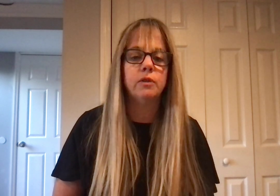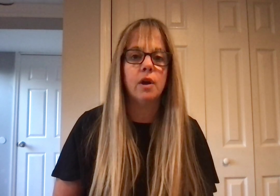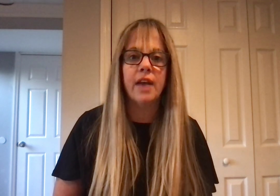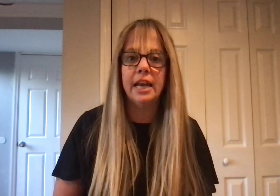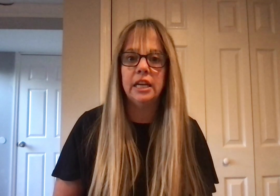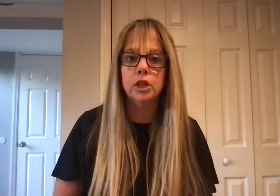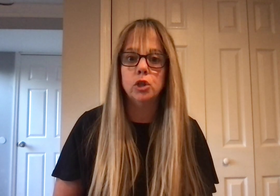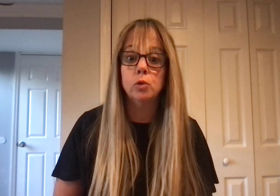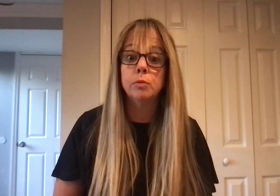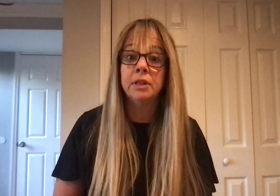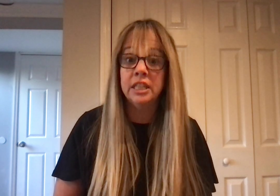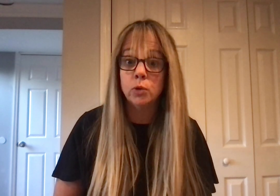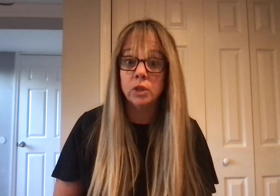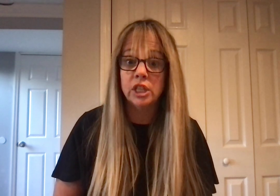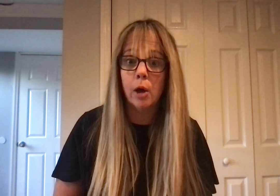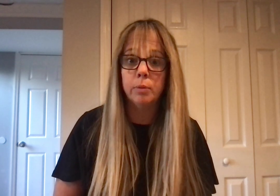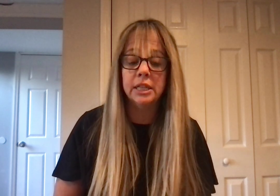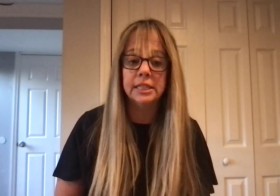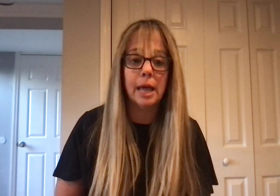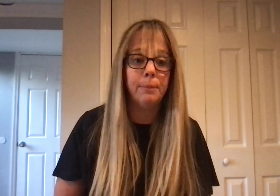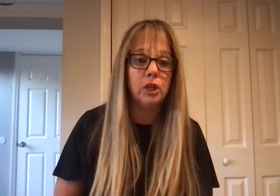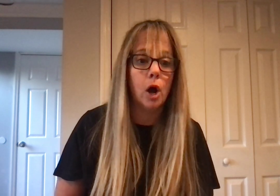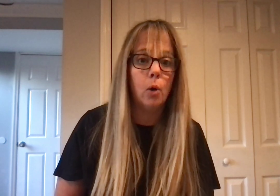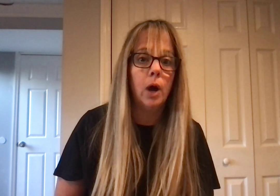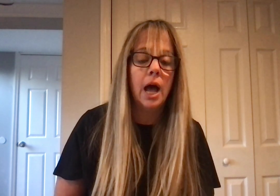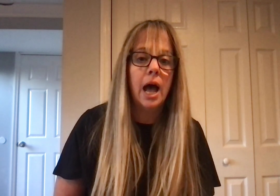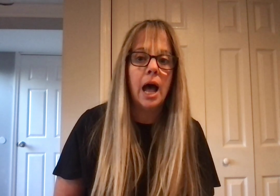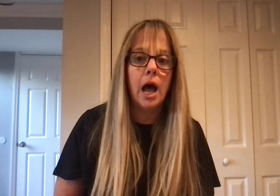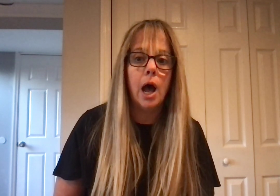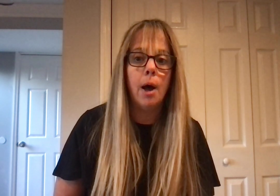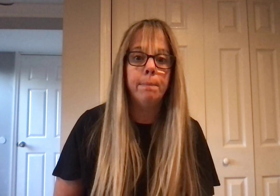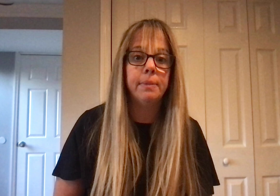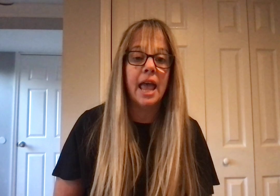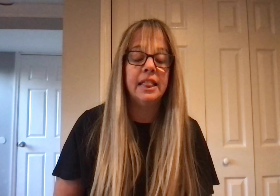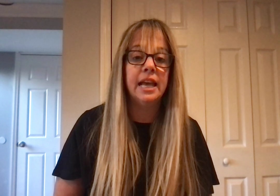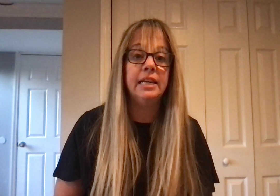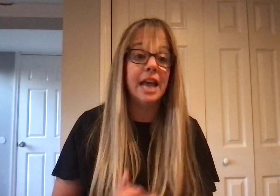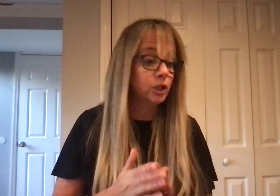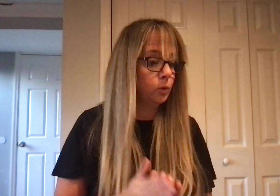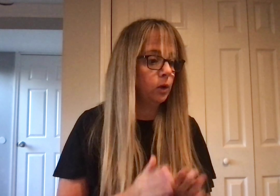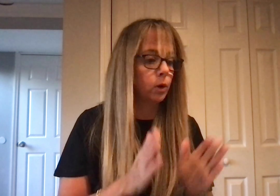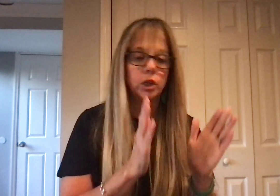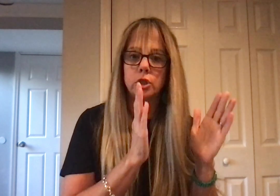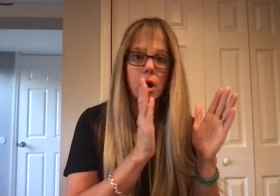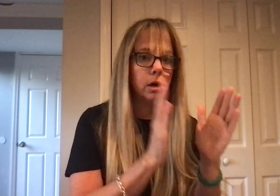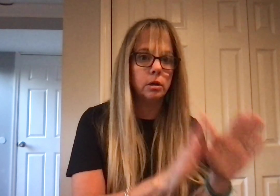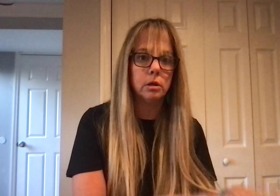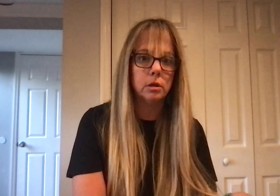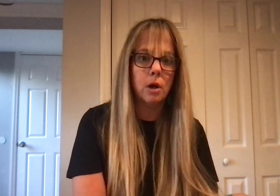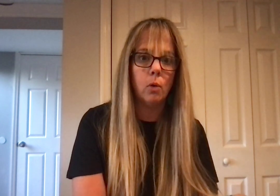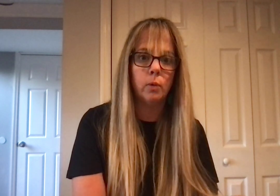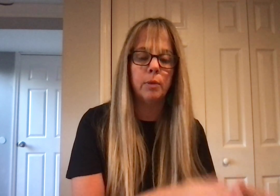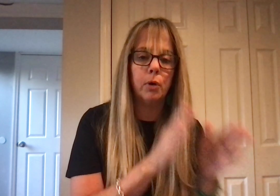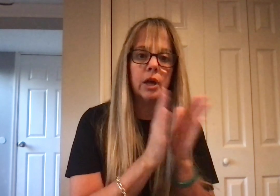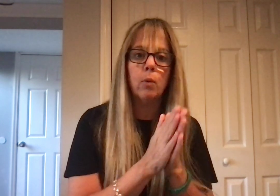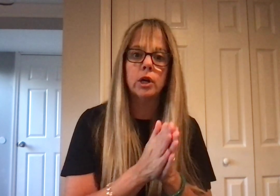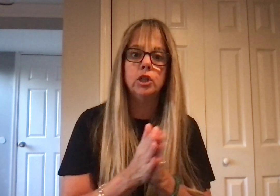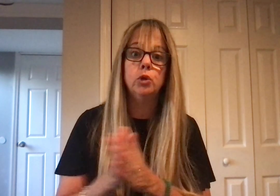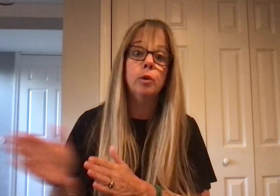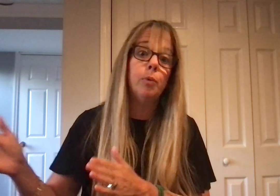have any issues, please reach out, please let me know. And then next week we're going to start going with the book, and we're going to do the book